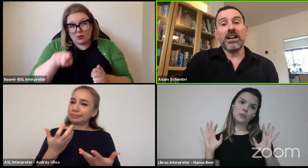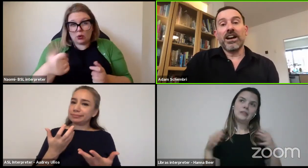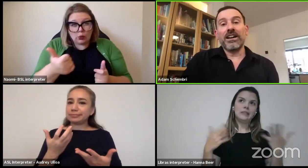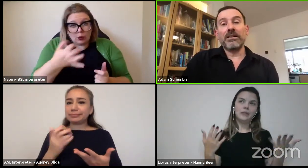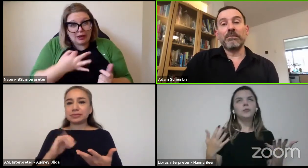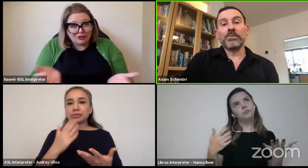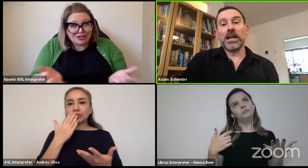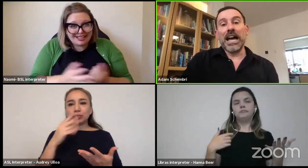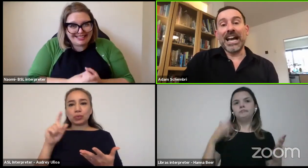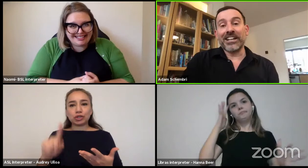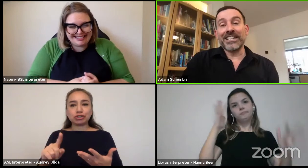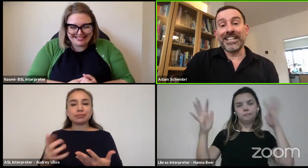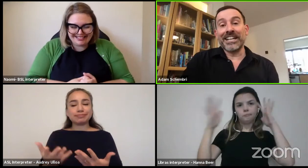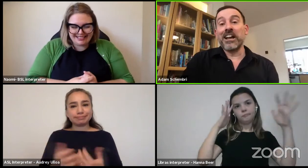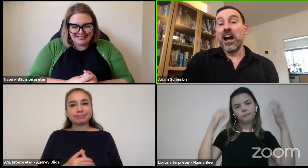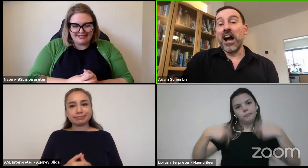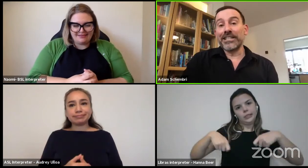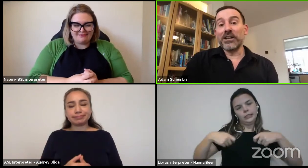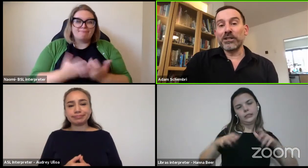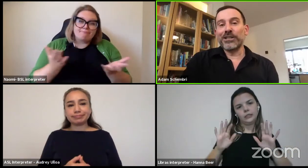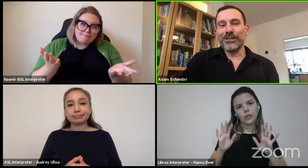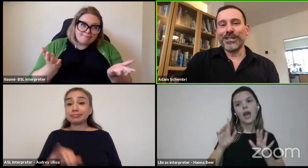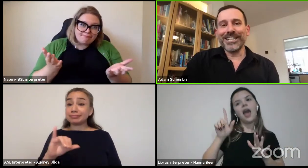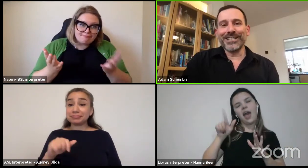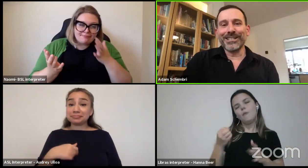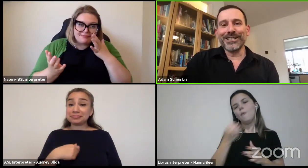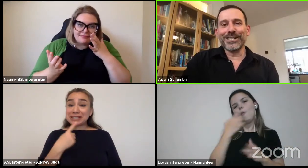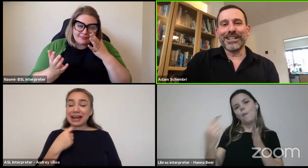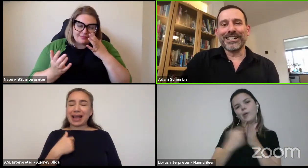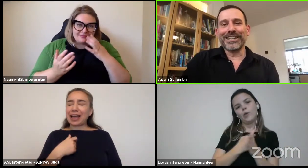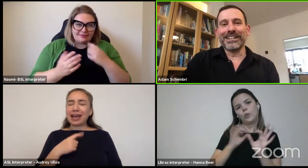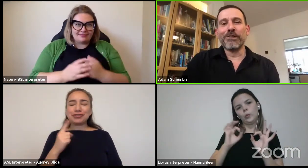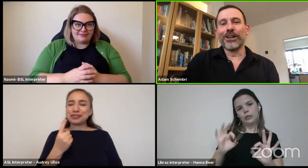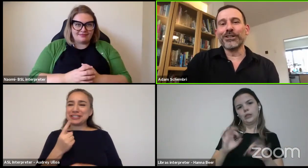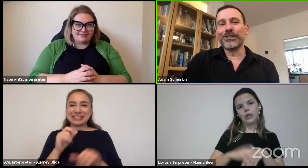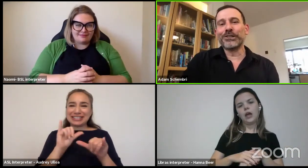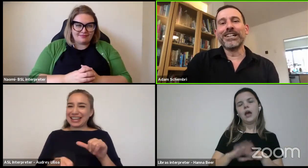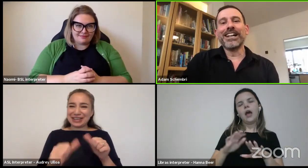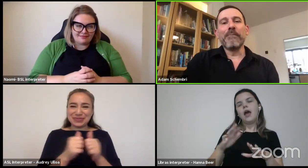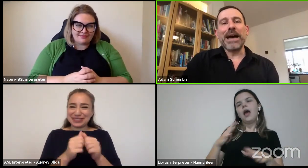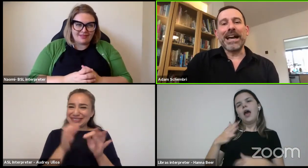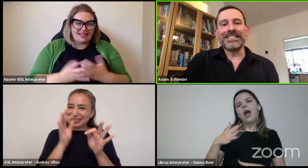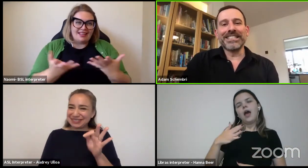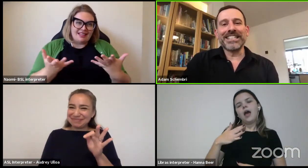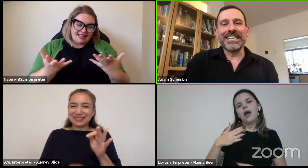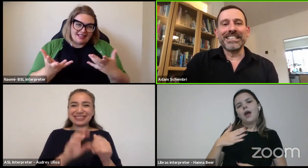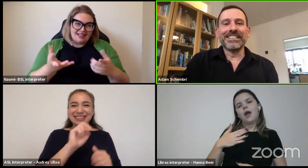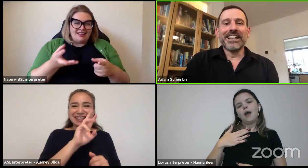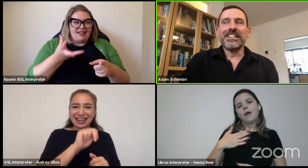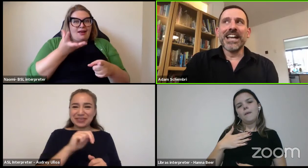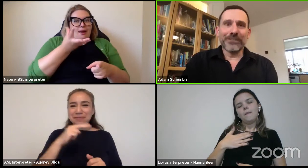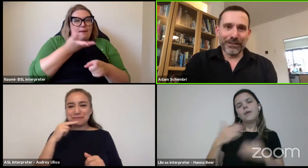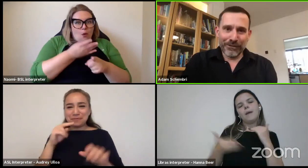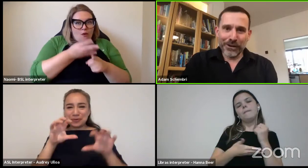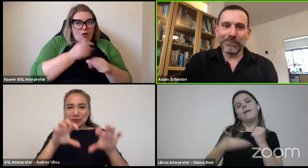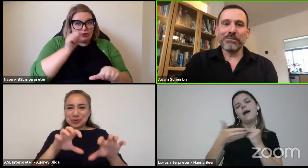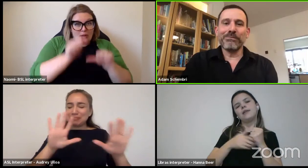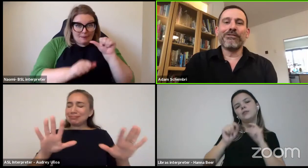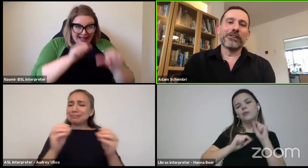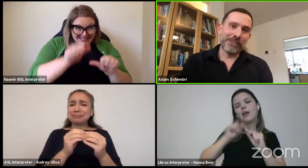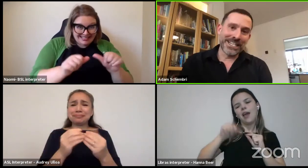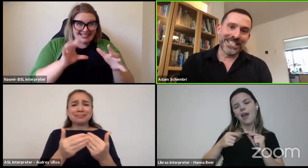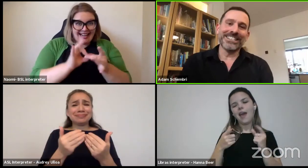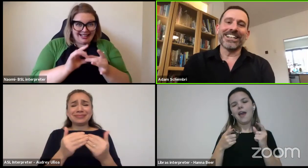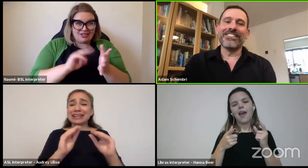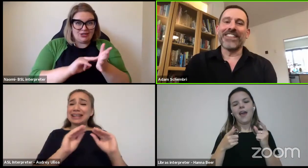question. As I said, I stuck to distinctions, morphological patterns in nouns and verbs